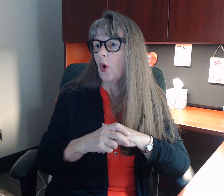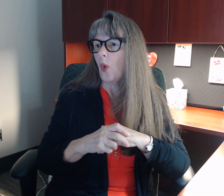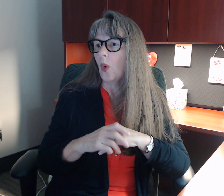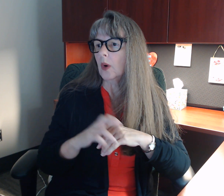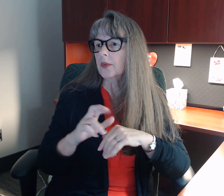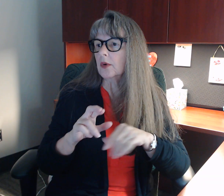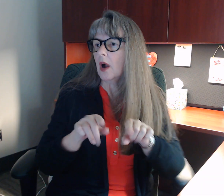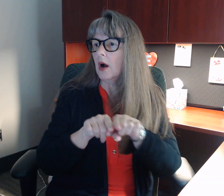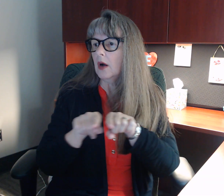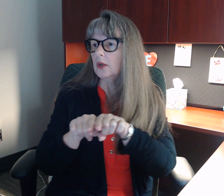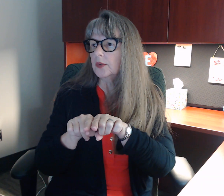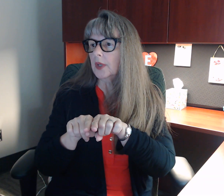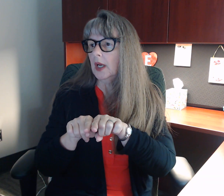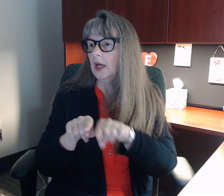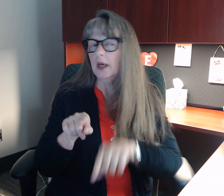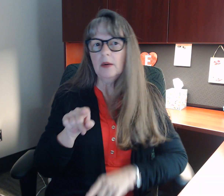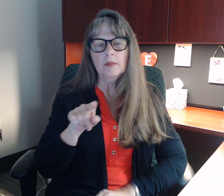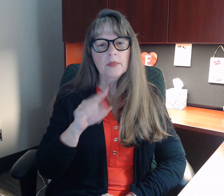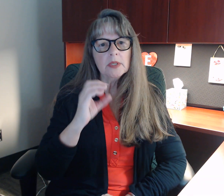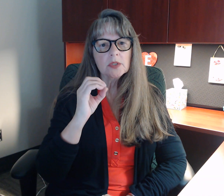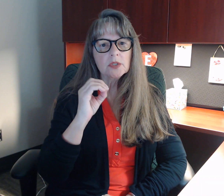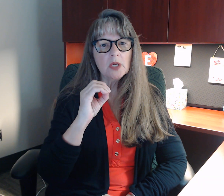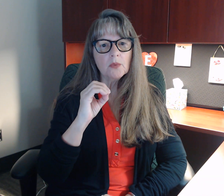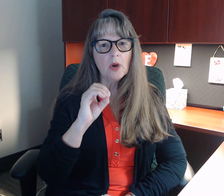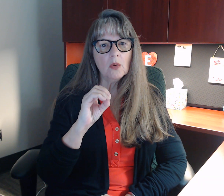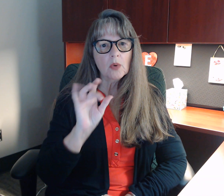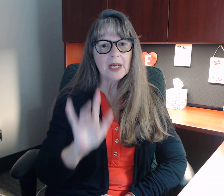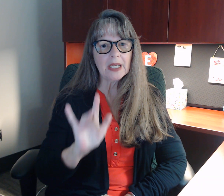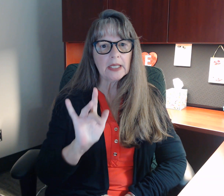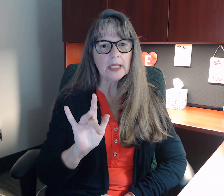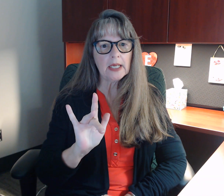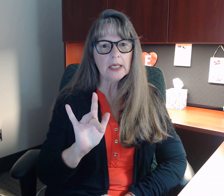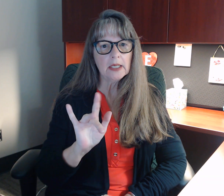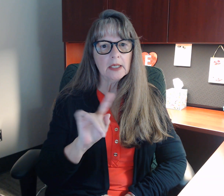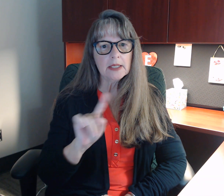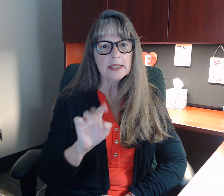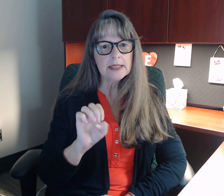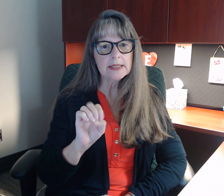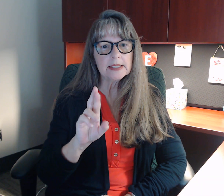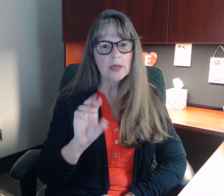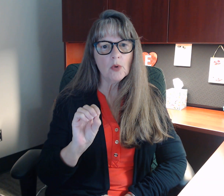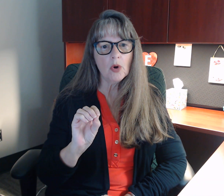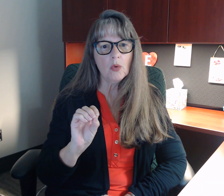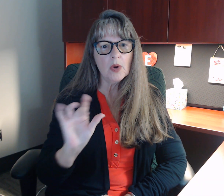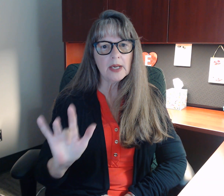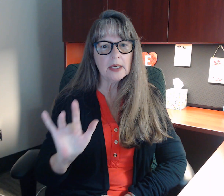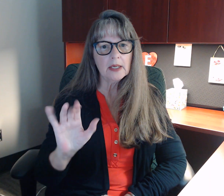Or they're called zero click. Zero